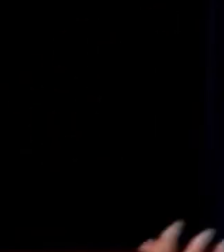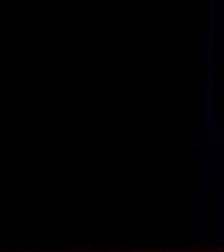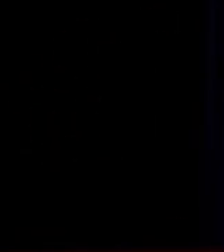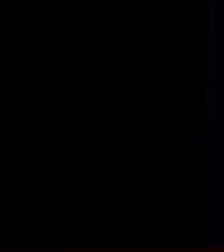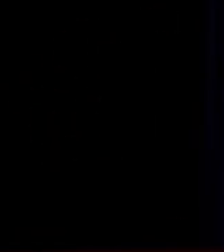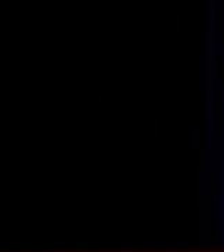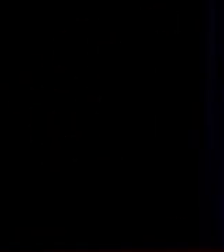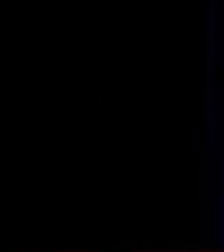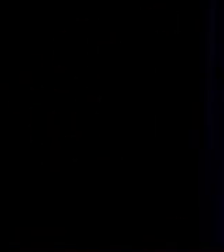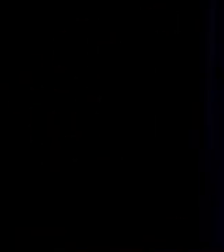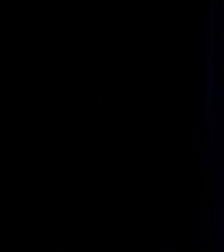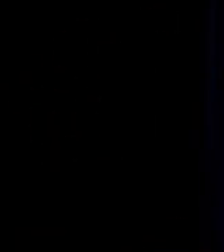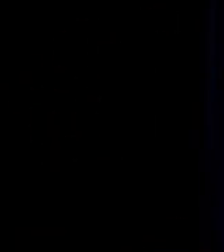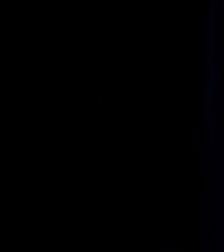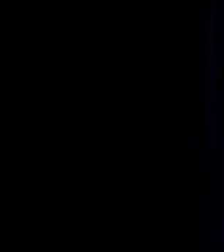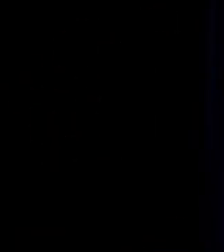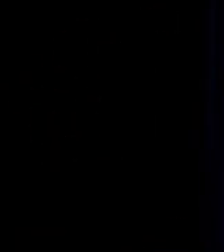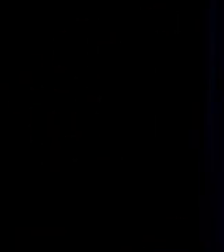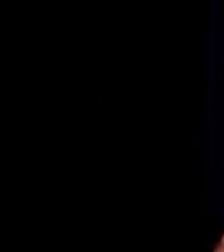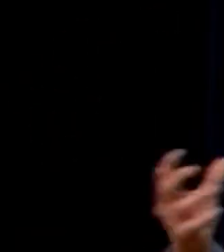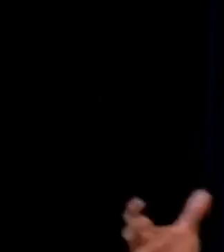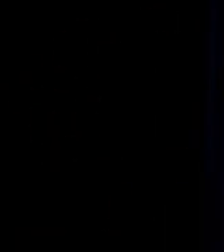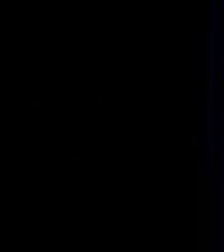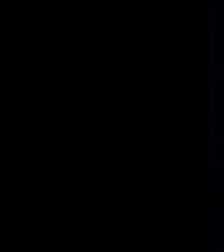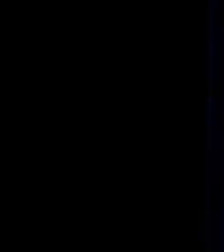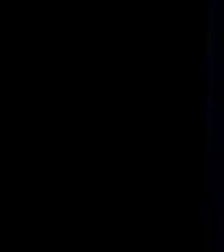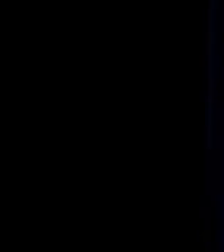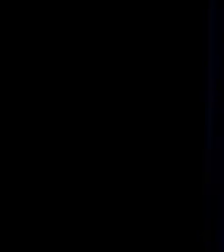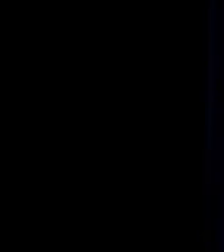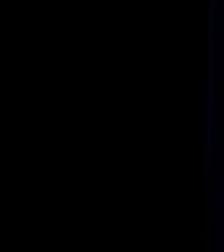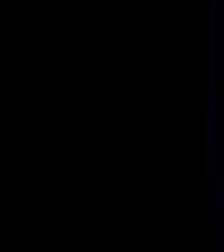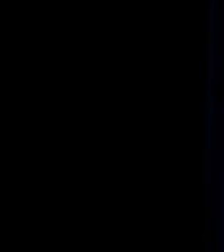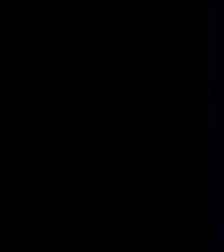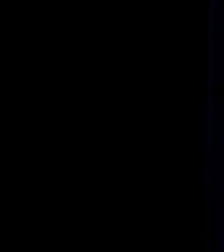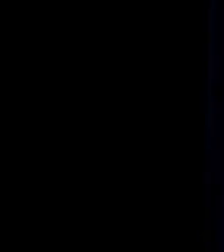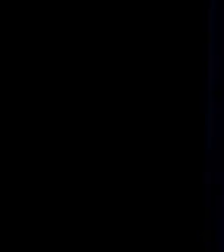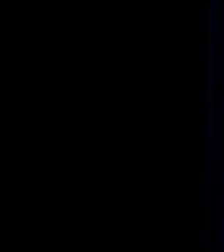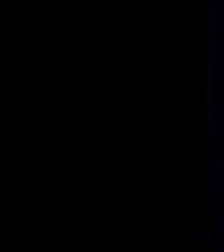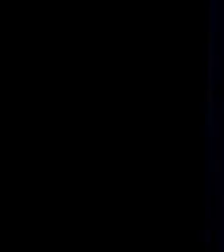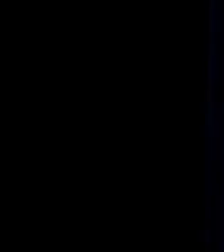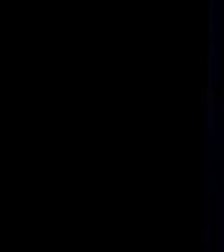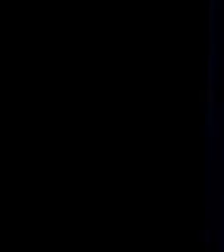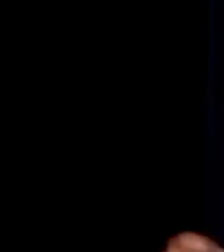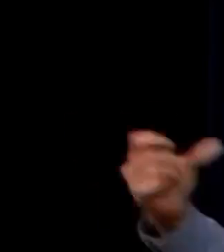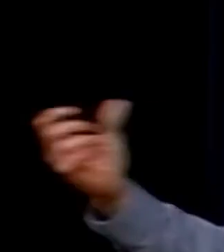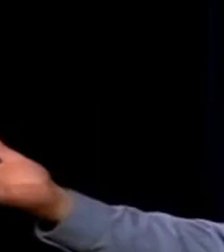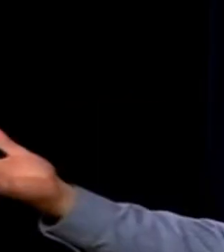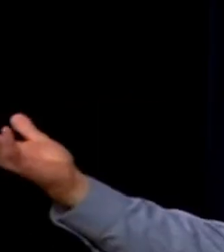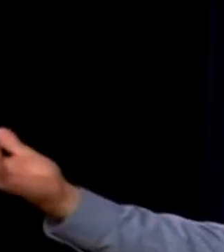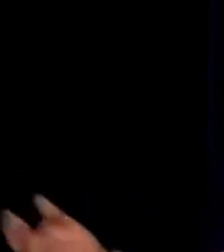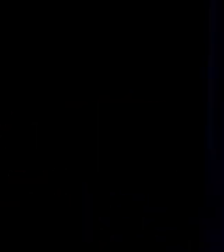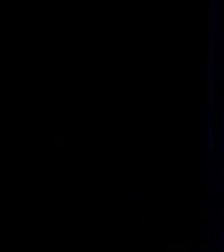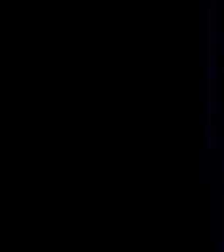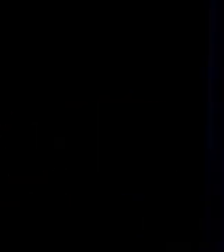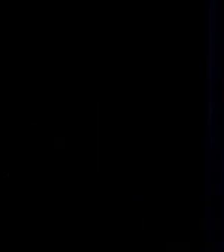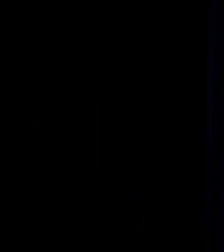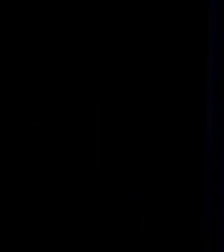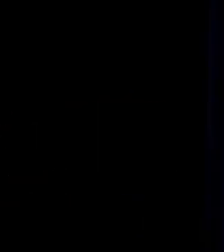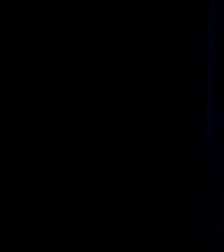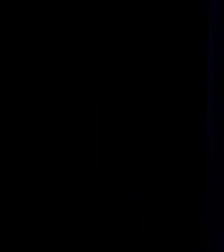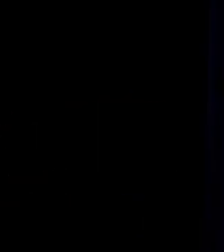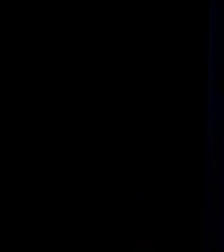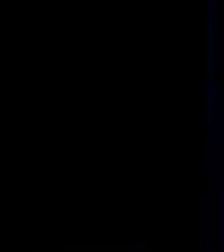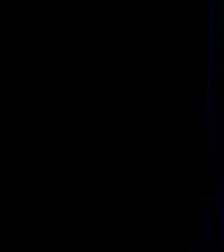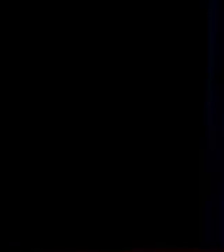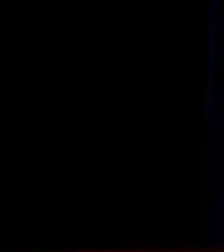about what I do? When here's a guy who, granted, you know, he didn't stand at his high school graduation and say, one day I want to be. I mean, he's not where ultimately he saw himself wanting to